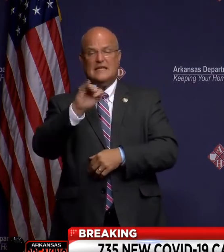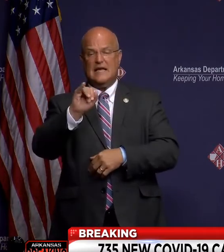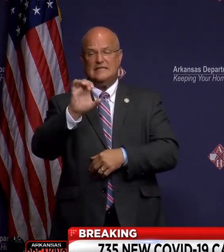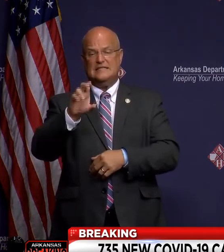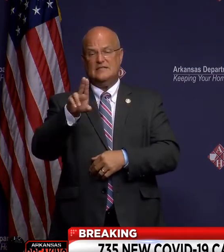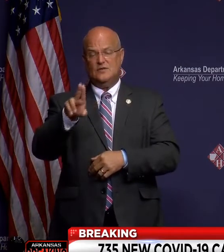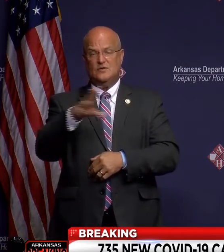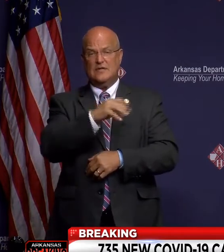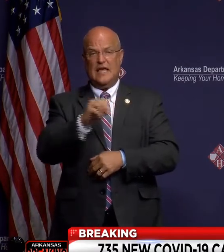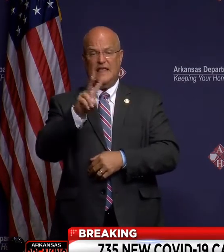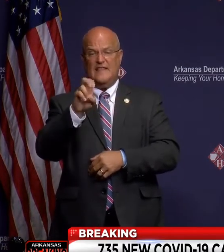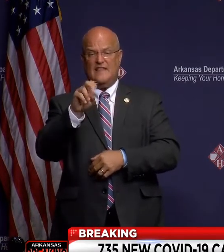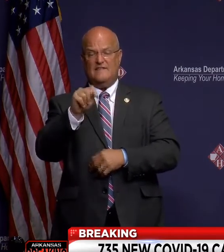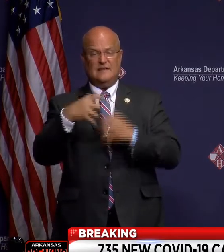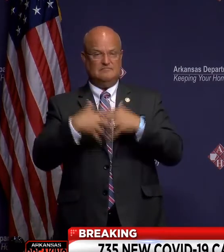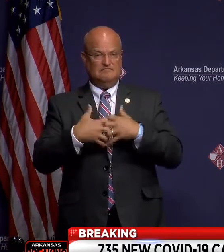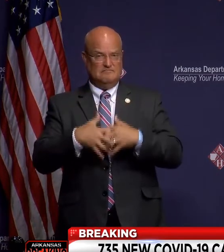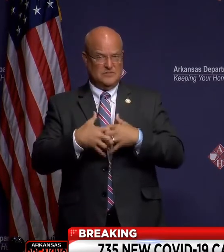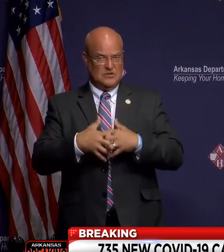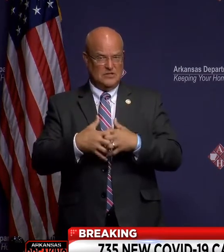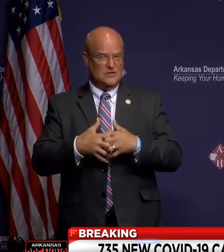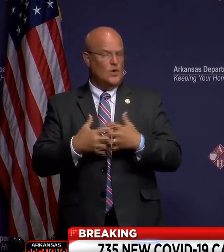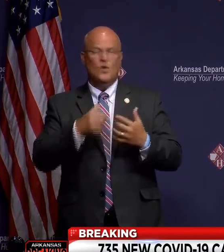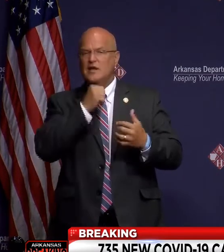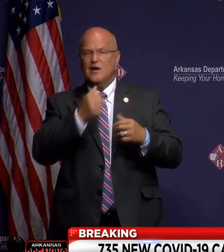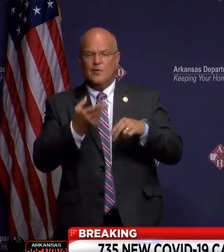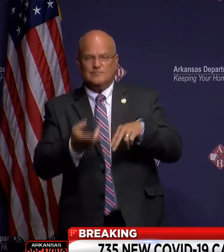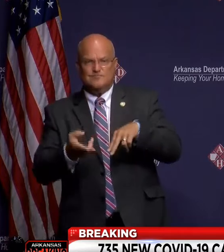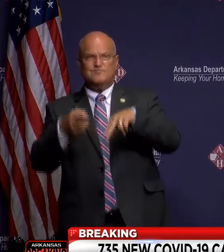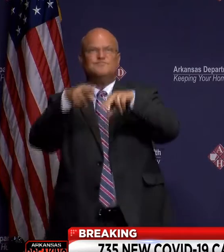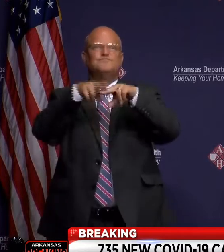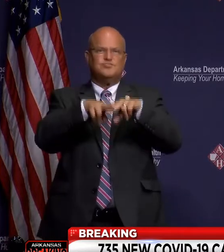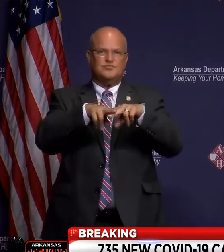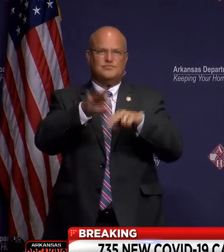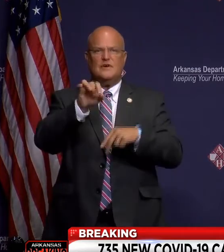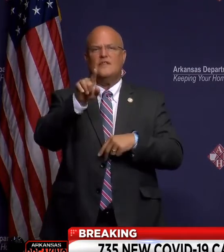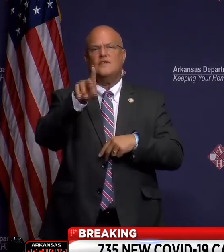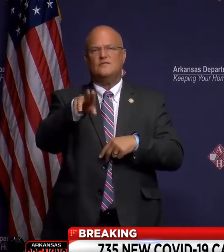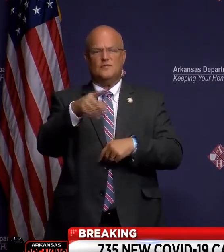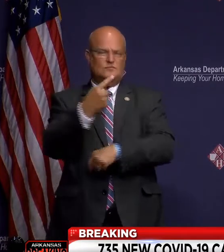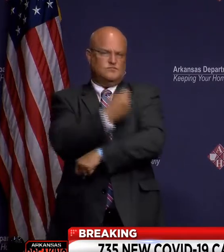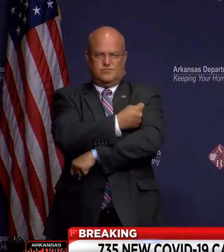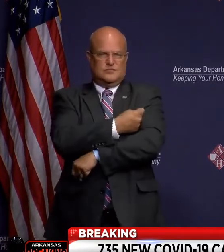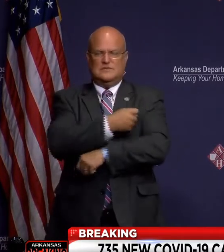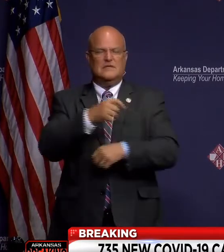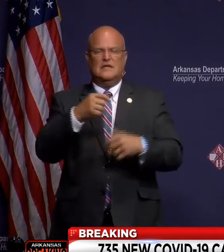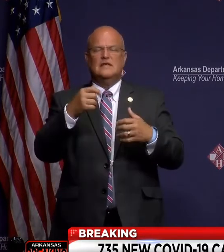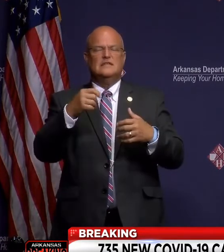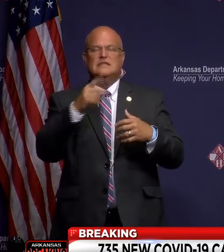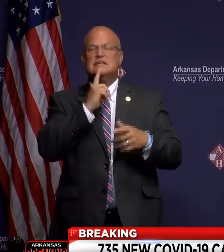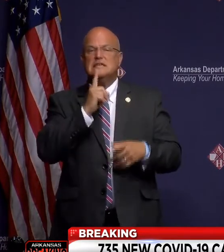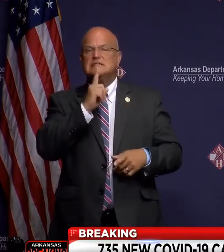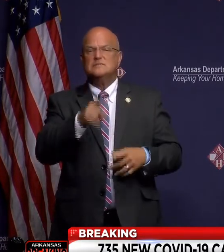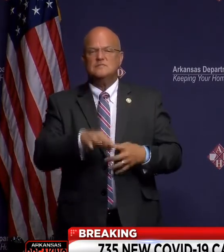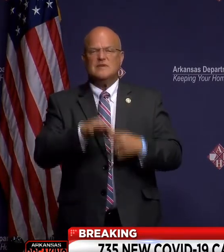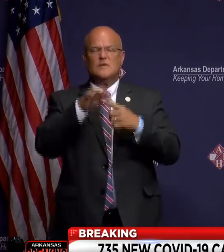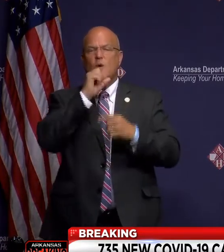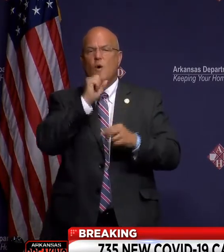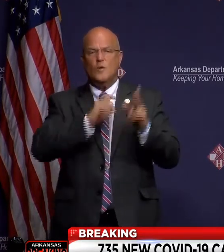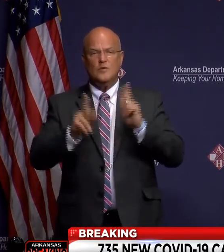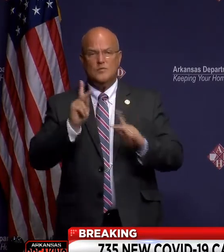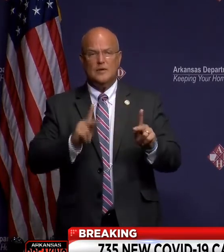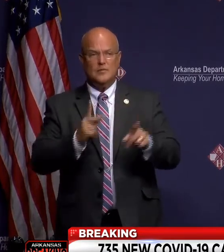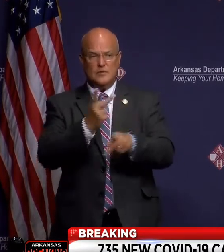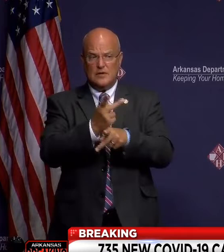and ventilators. So we don't want to add on top of that the burden of influenza disease, especially in the elderly. Do we